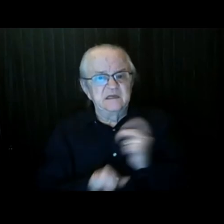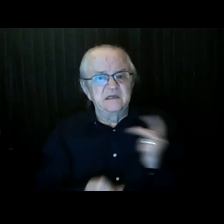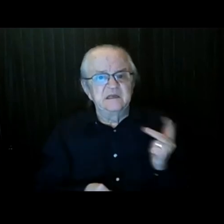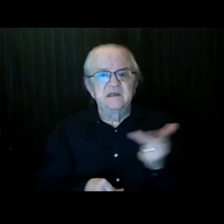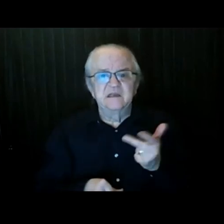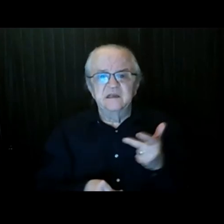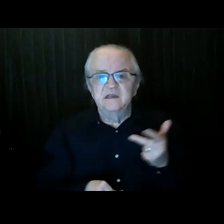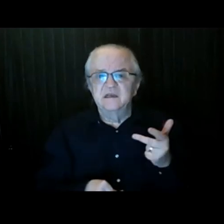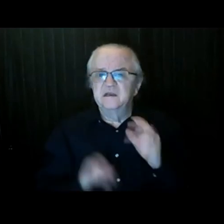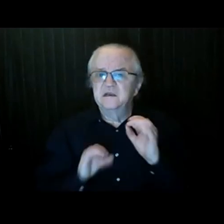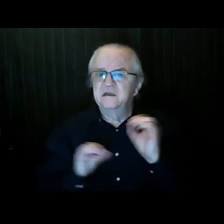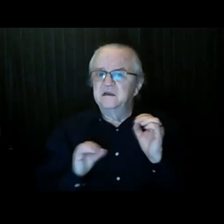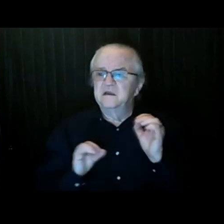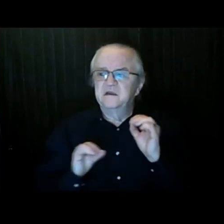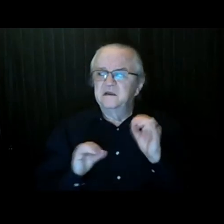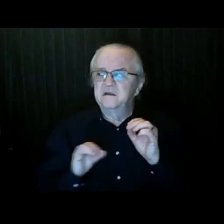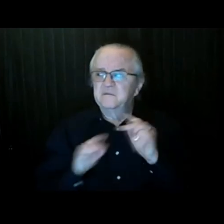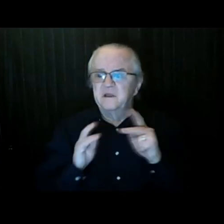place to go. And so I was put in charge.